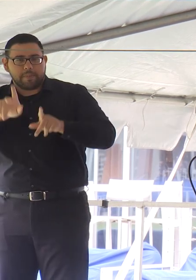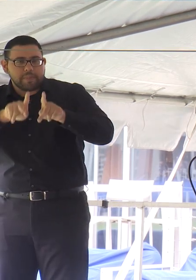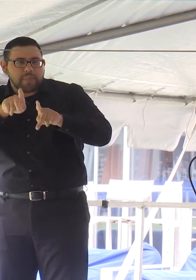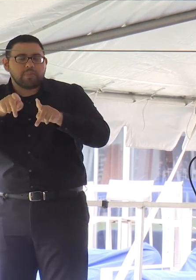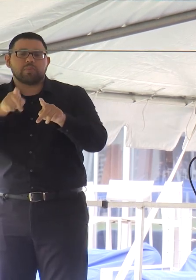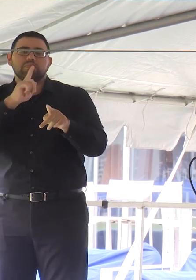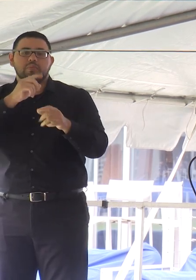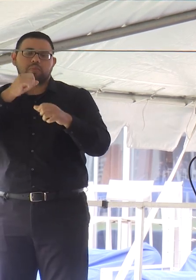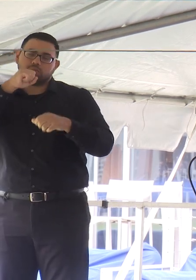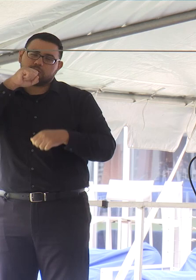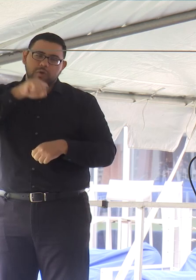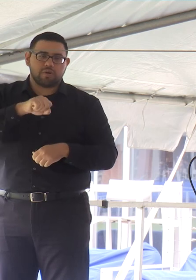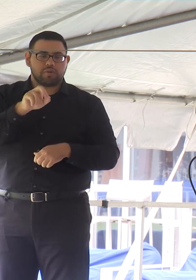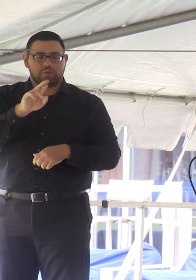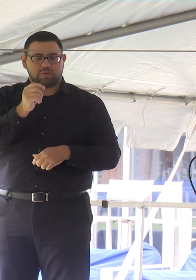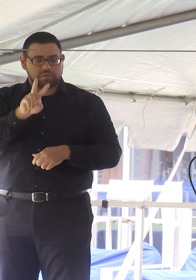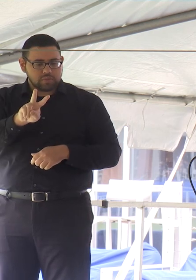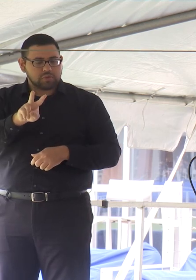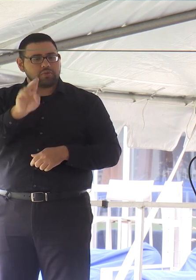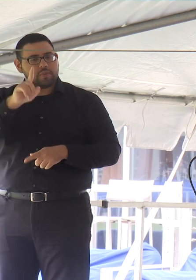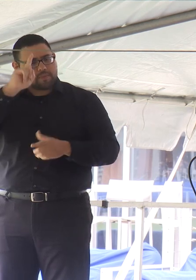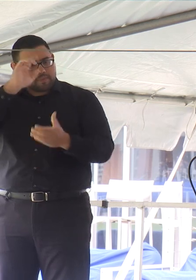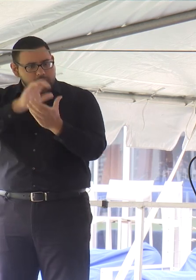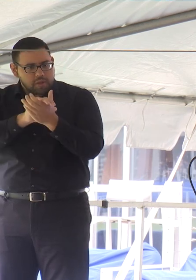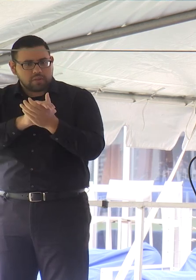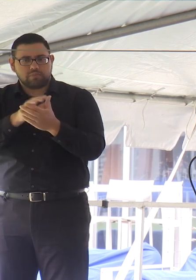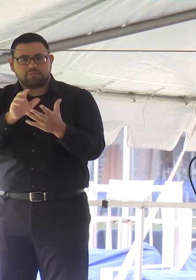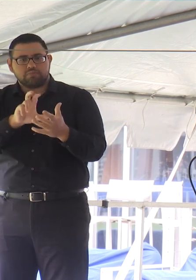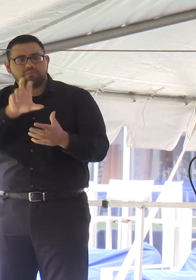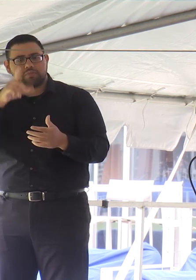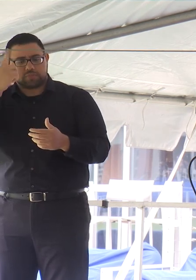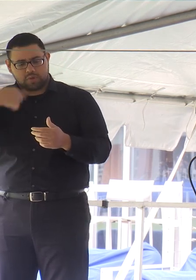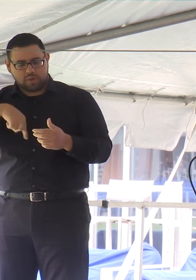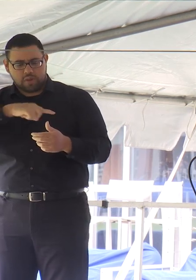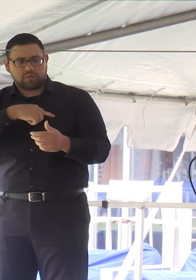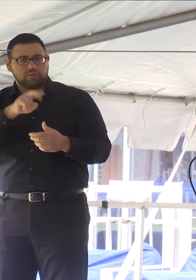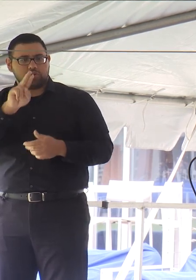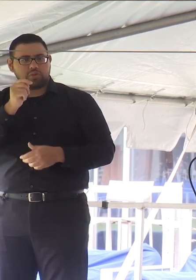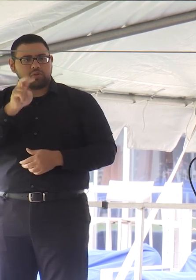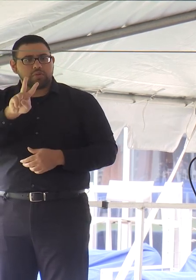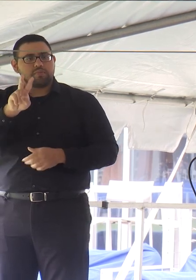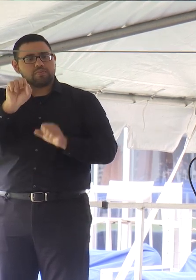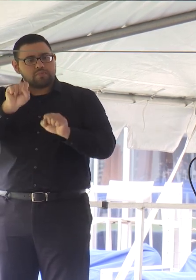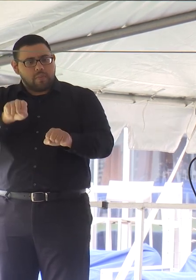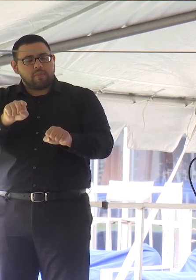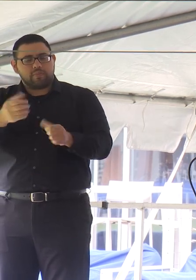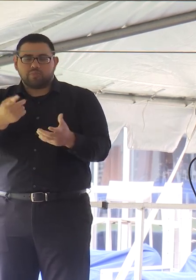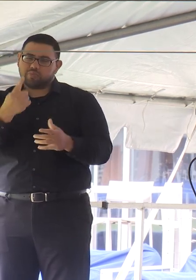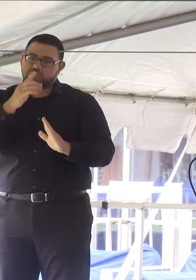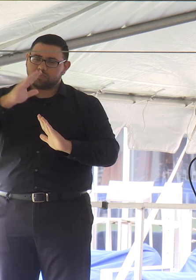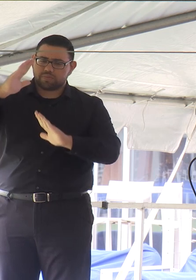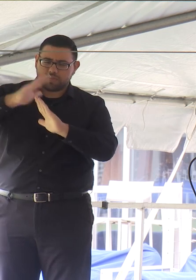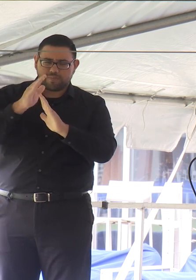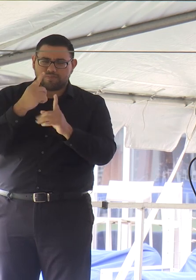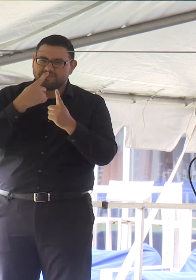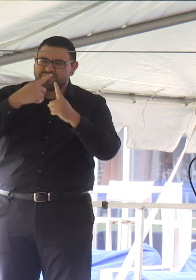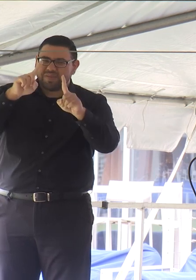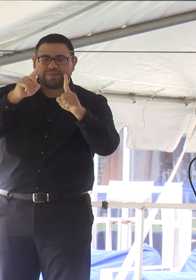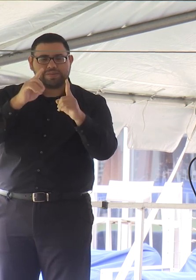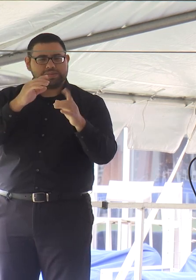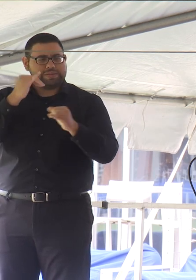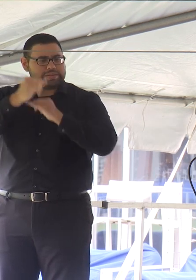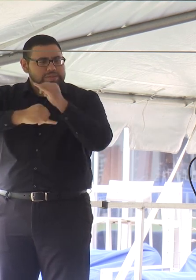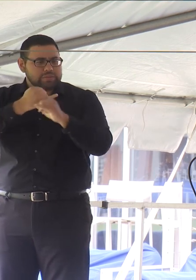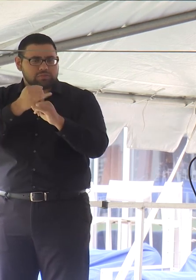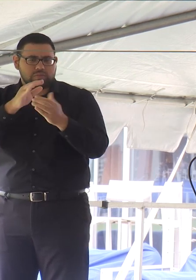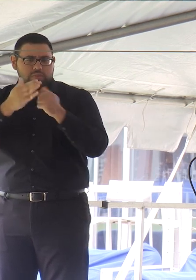your love of the Rio Grande Valley, and your belief and investment in us so UTRGV can be one of the most successful institutions